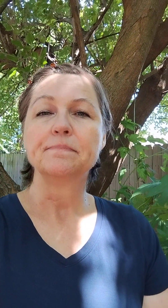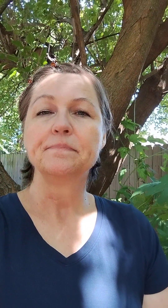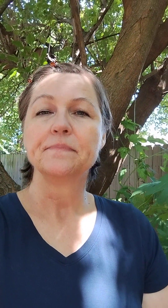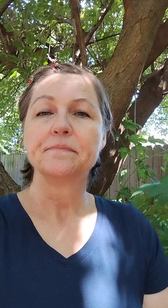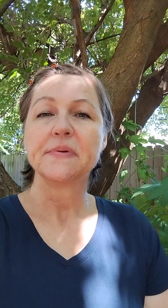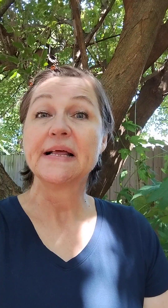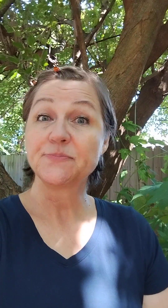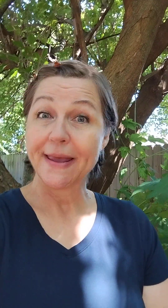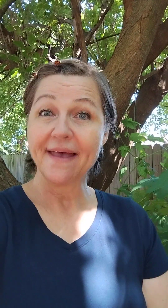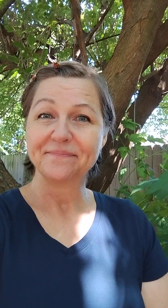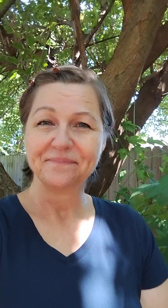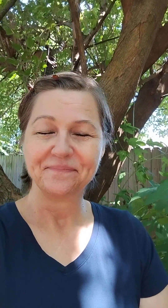Let's begin.